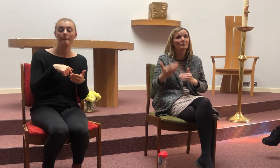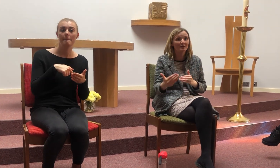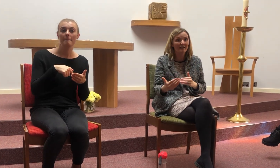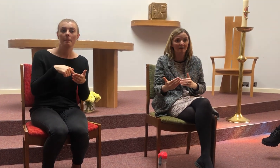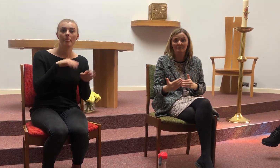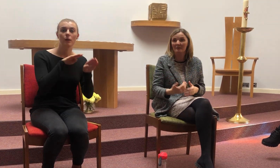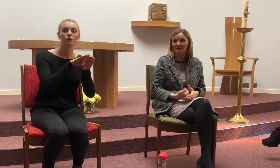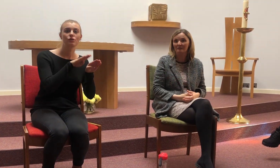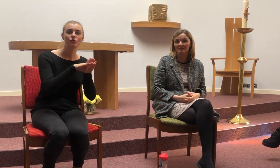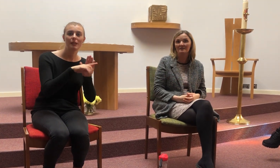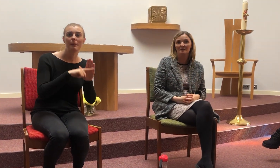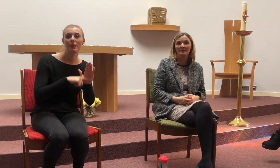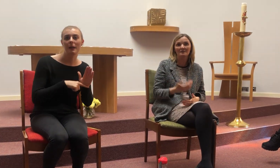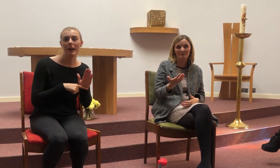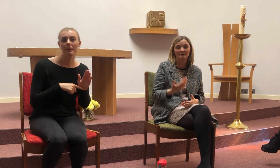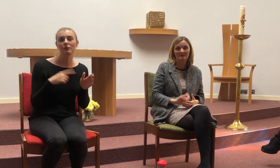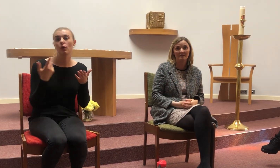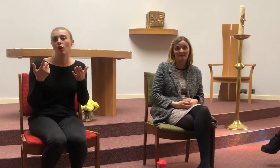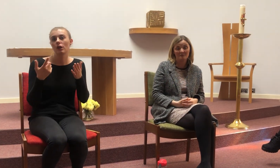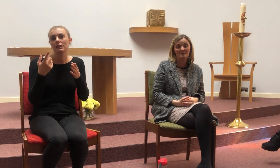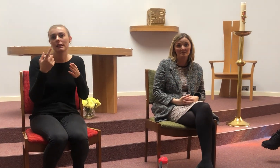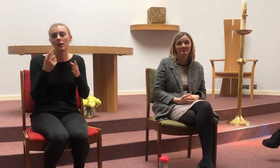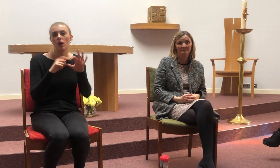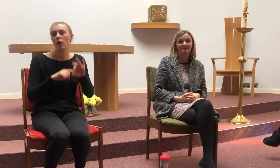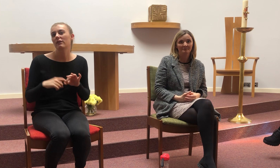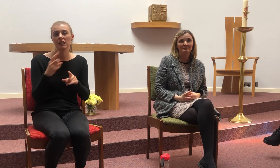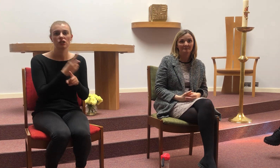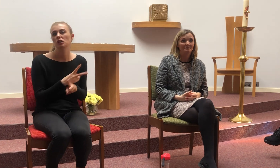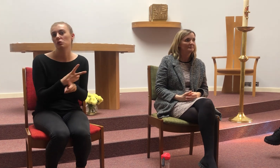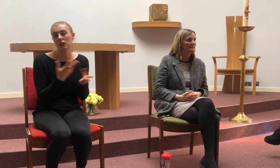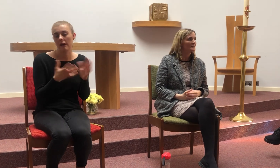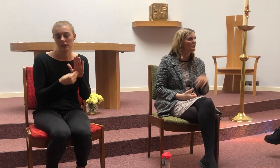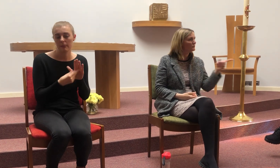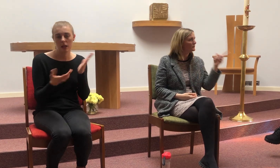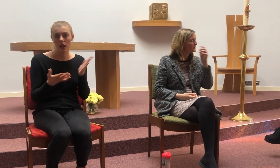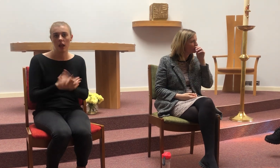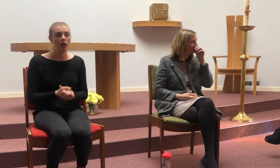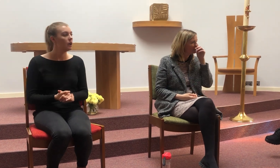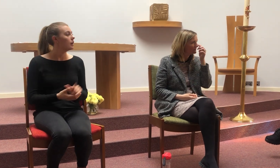get the social care part of it. So that's what we do. Did you have a question?